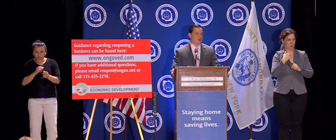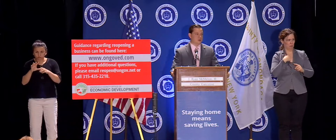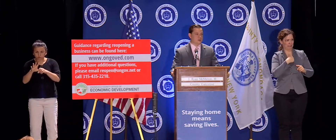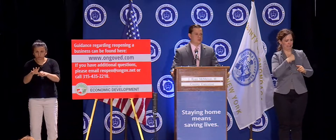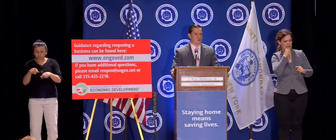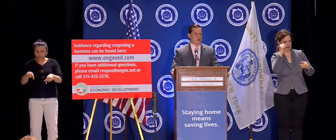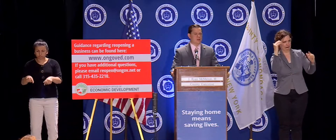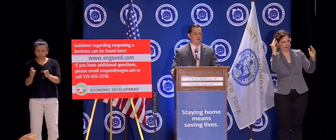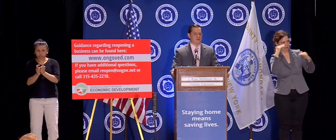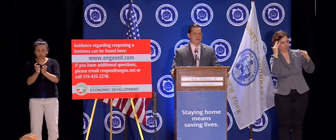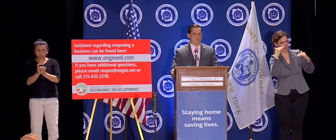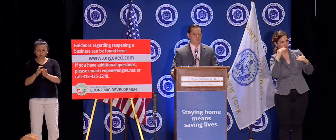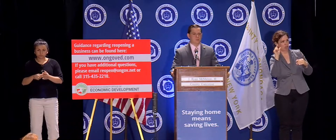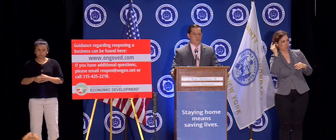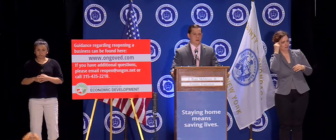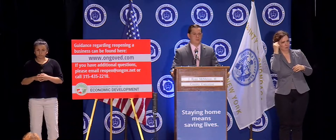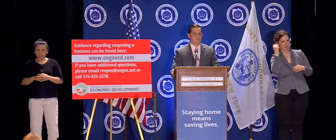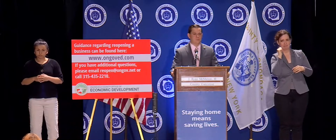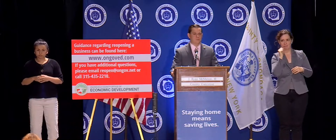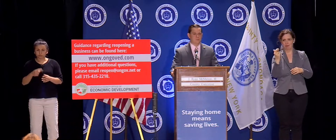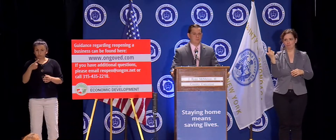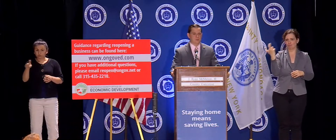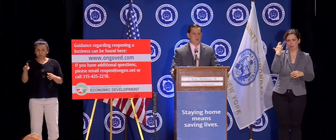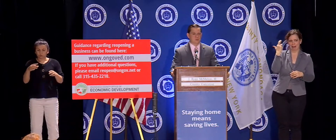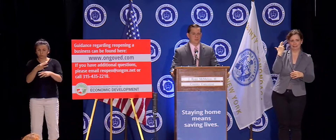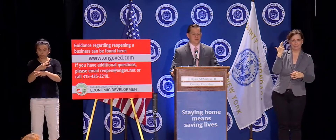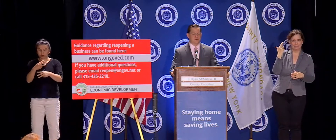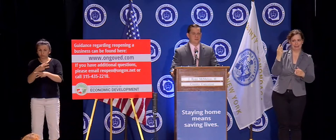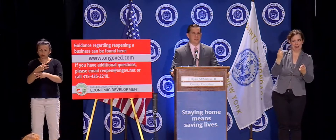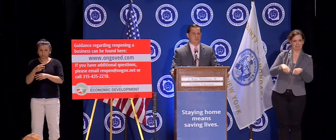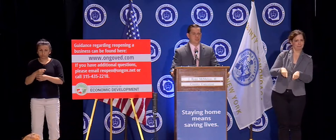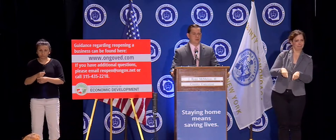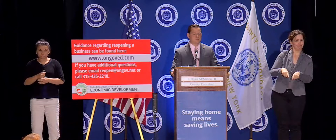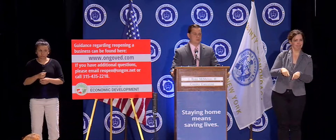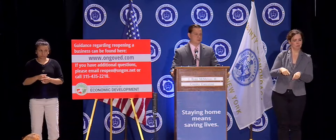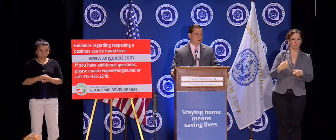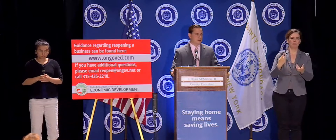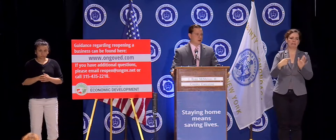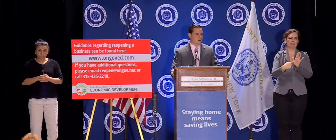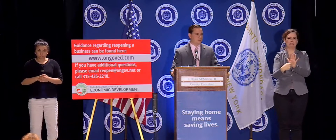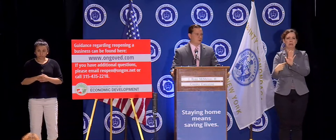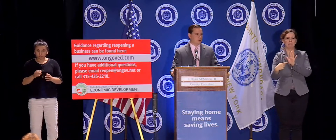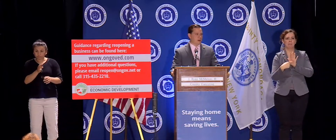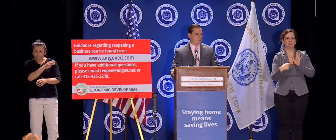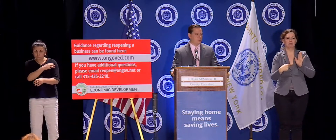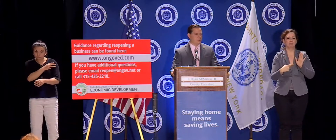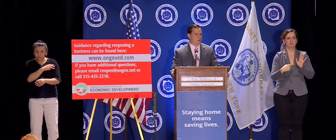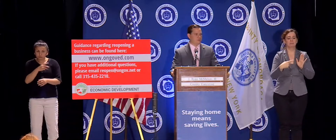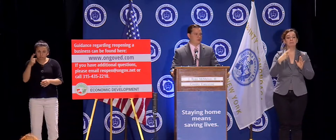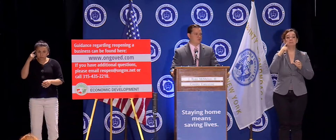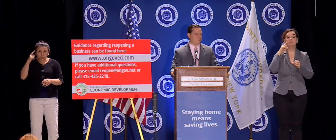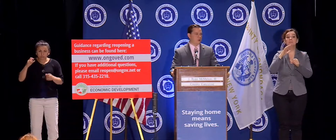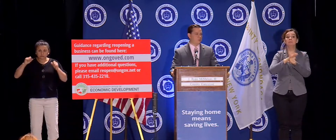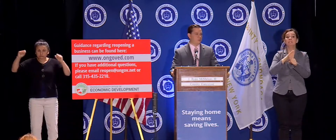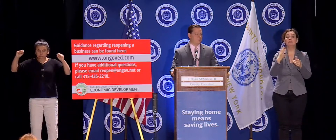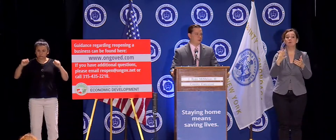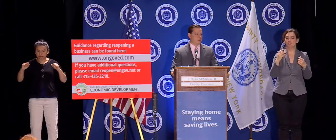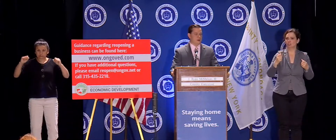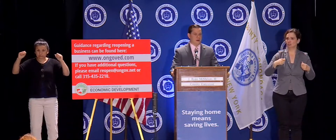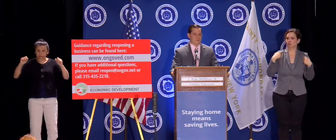Such as? I'll give you an example. The belief is that gyms are going to be allowed to open up in phase